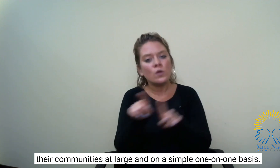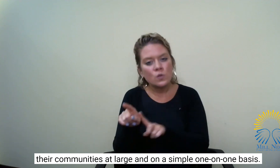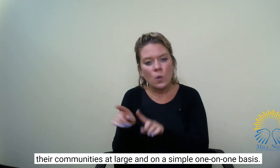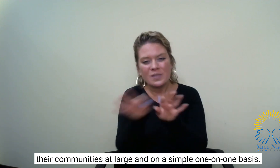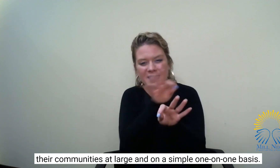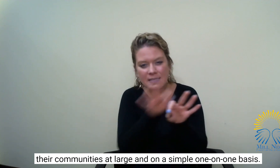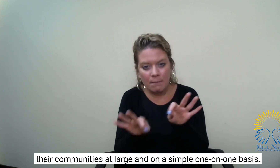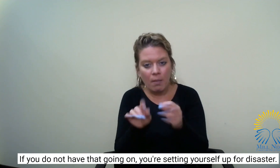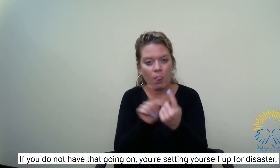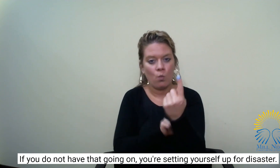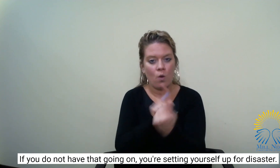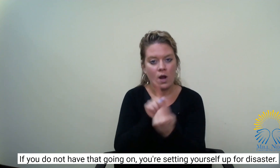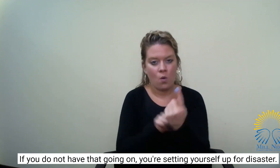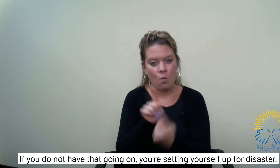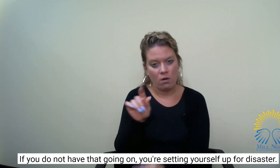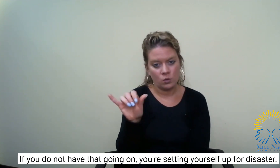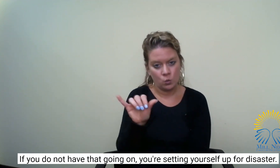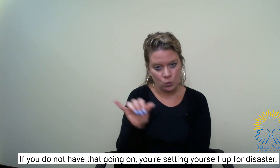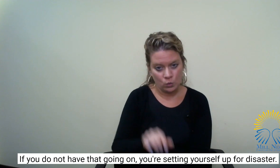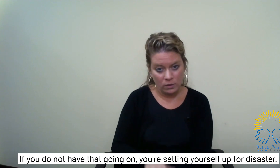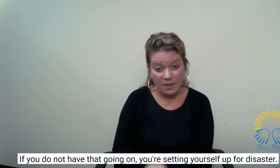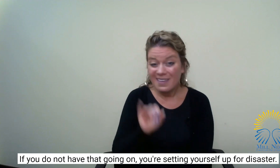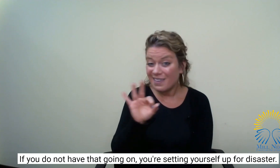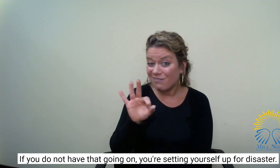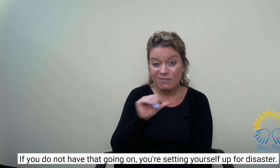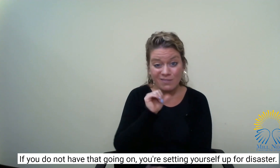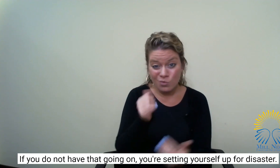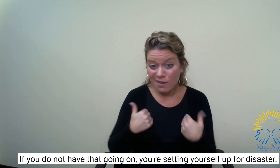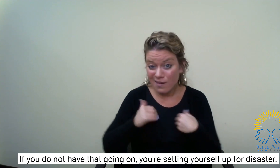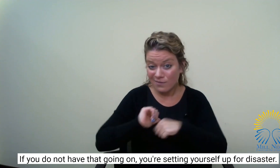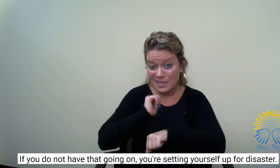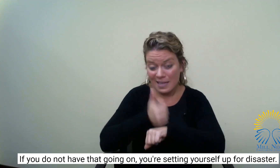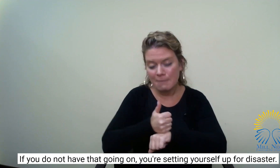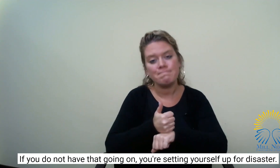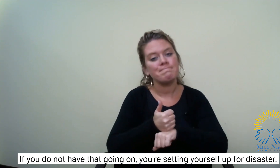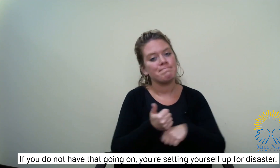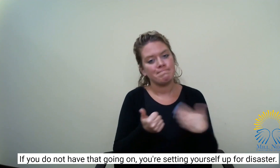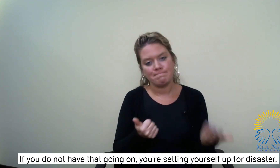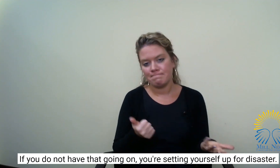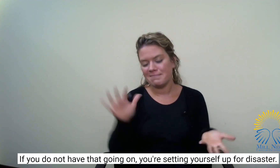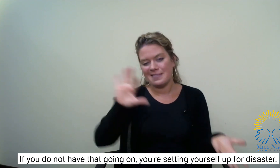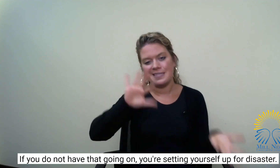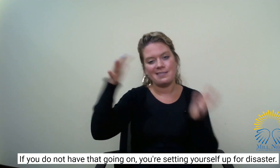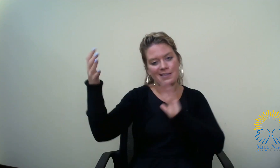one-on-one basis. If you do not have that going on, you're setting yourself up for disaster.